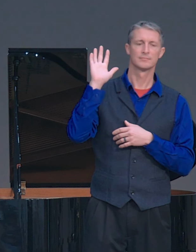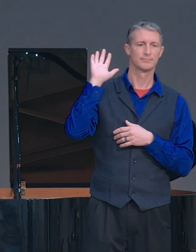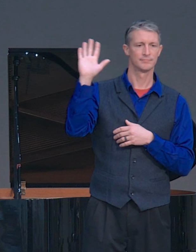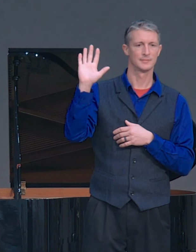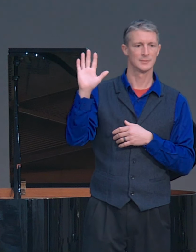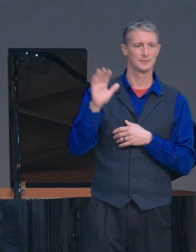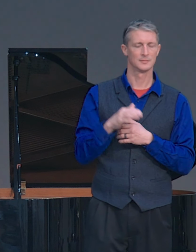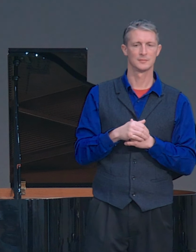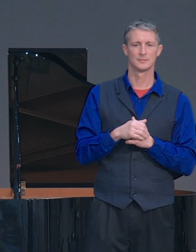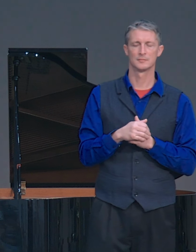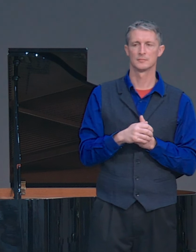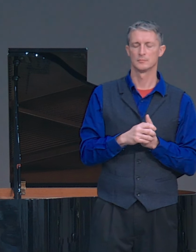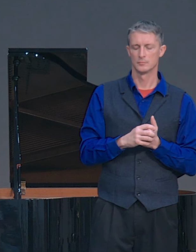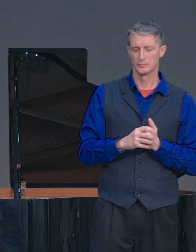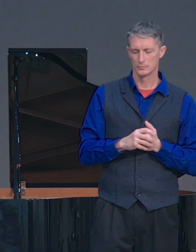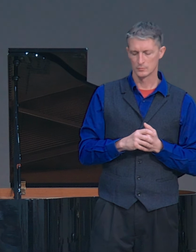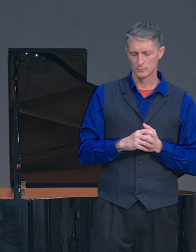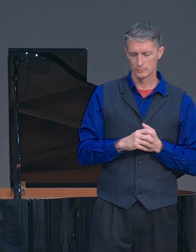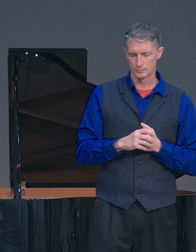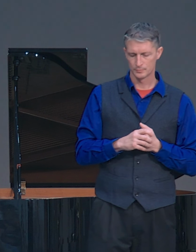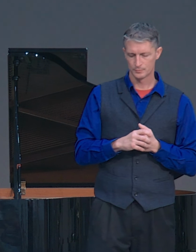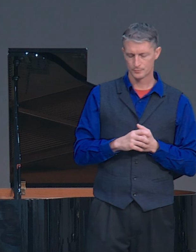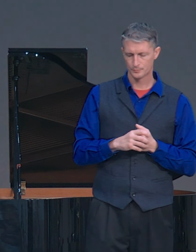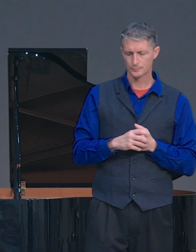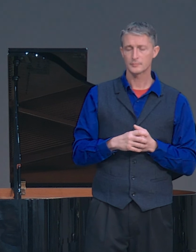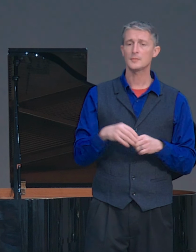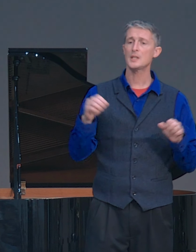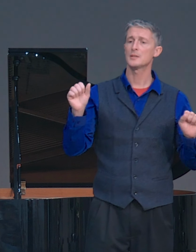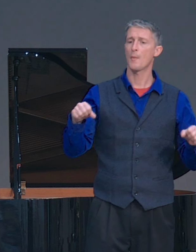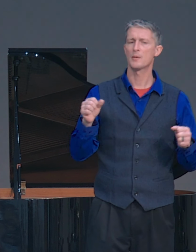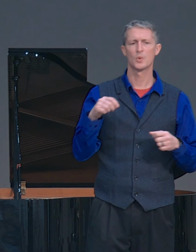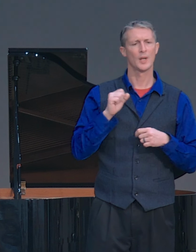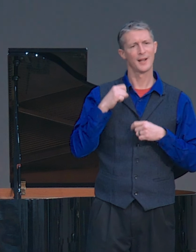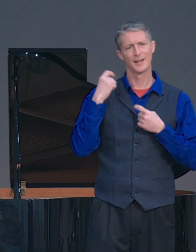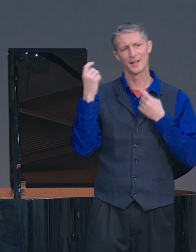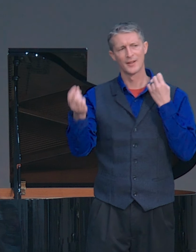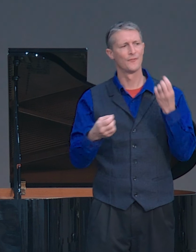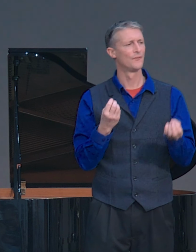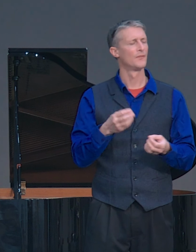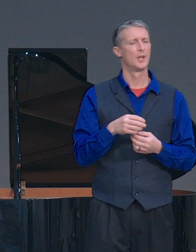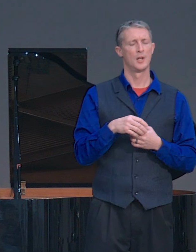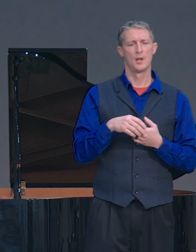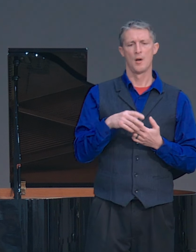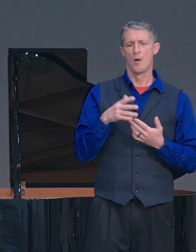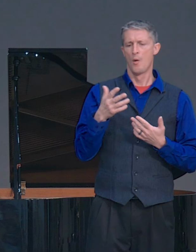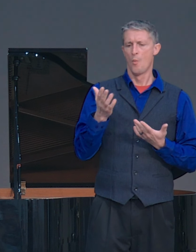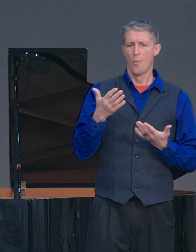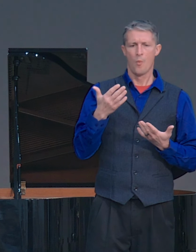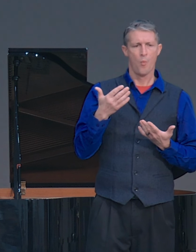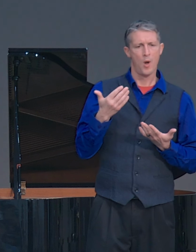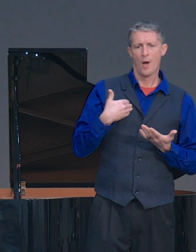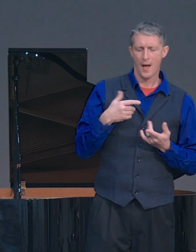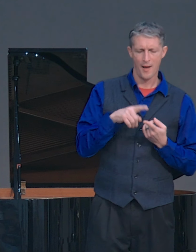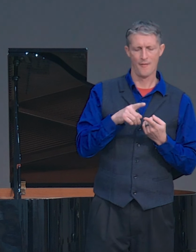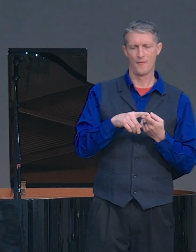It's possible, Jesus says, to give your resources, your time, your energy, etc., and be